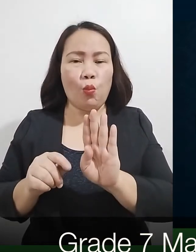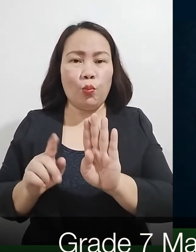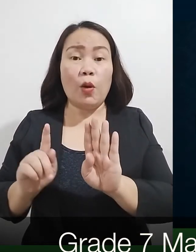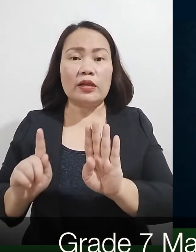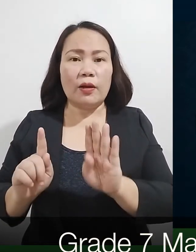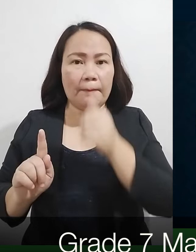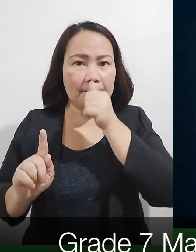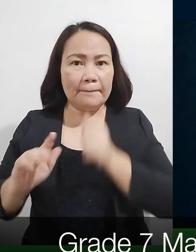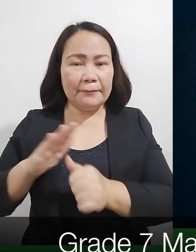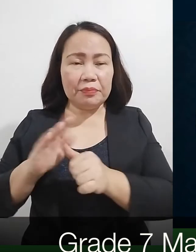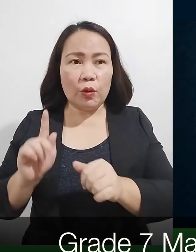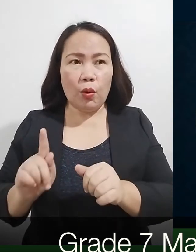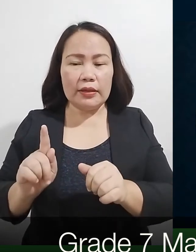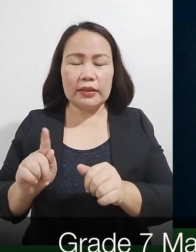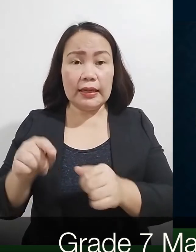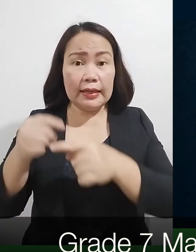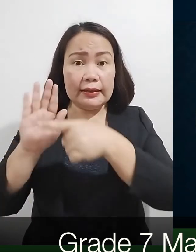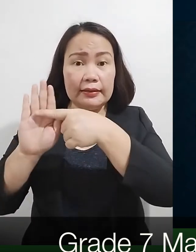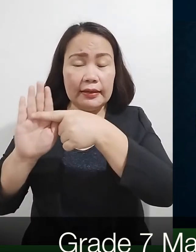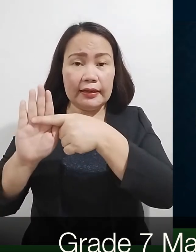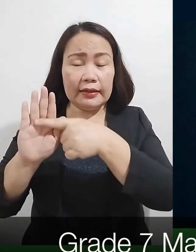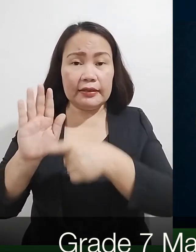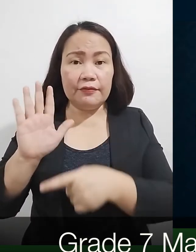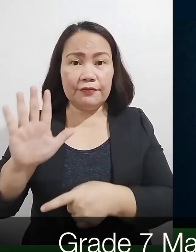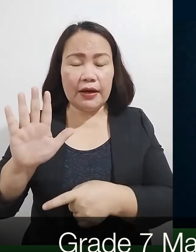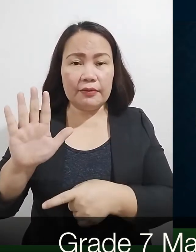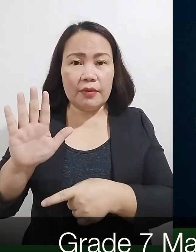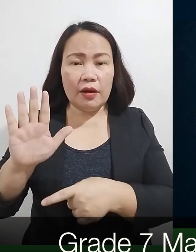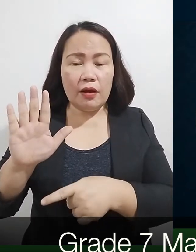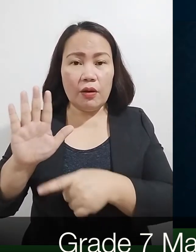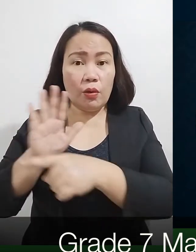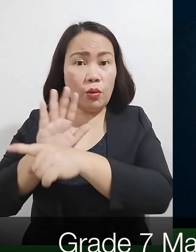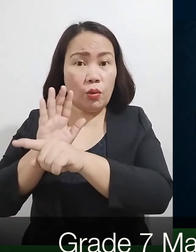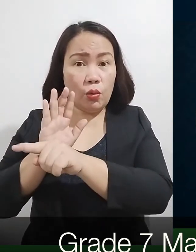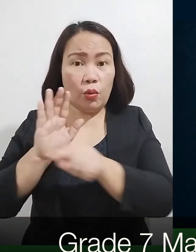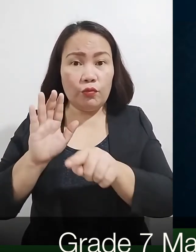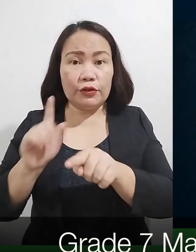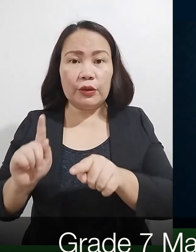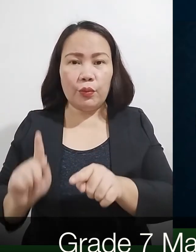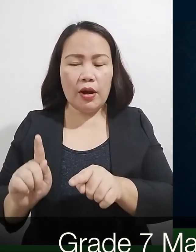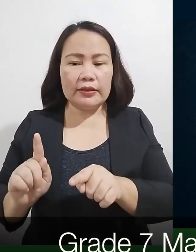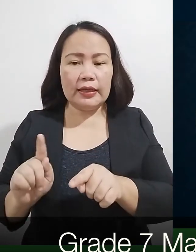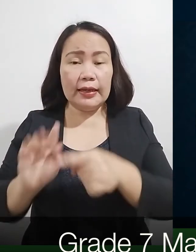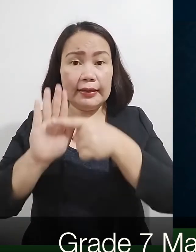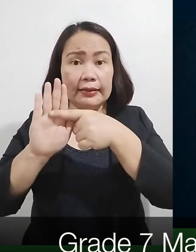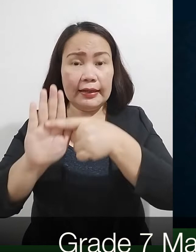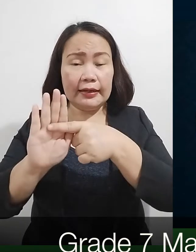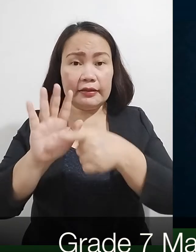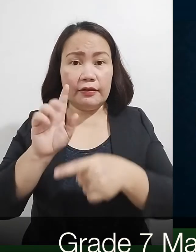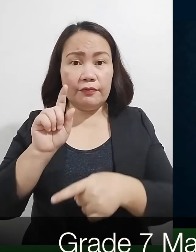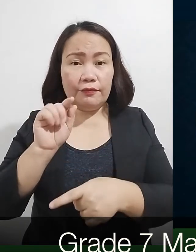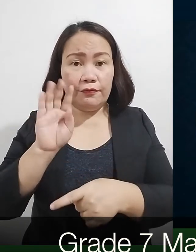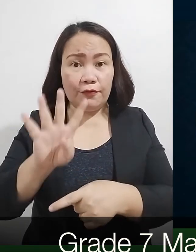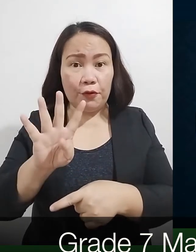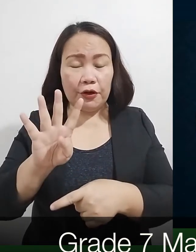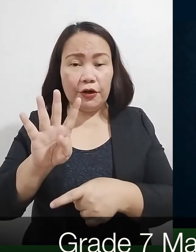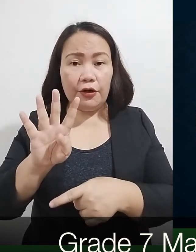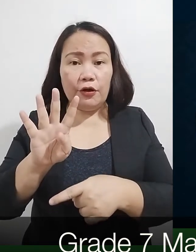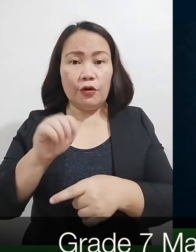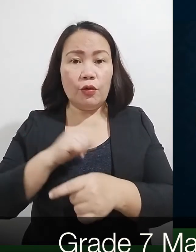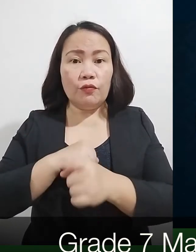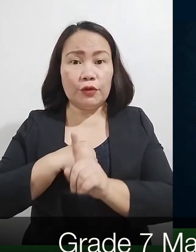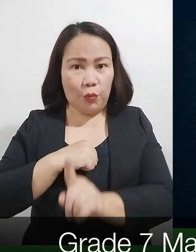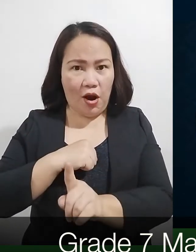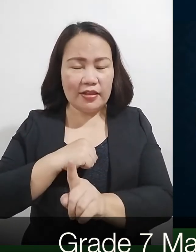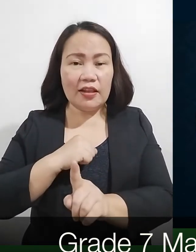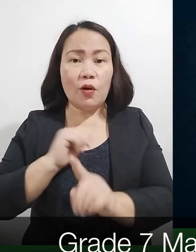So, negative 5 can also be expressed as negative 5 over 1. Negative 4 can be expressed as negative 4 over